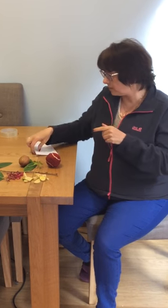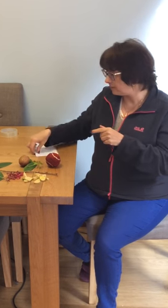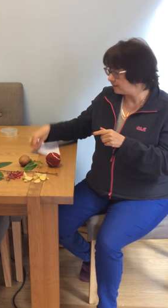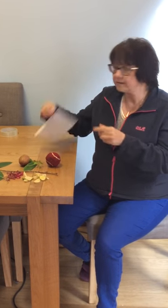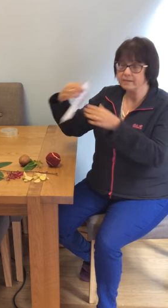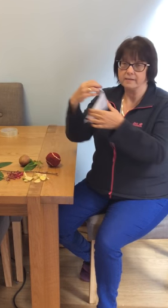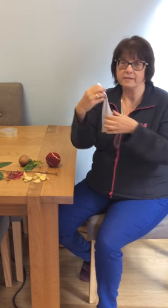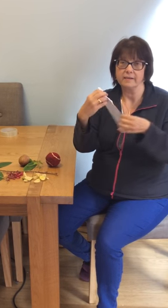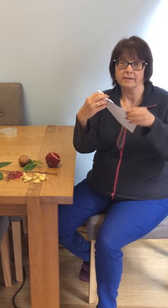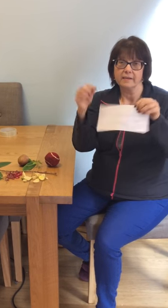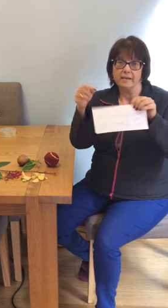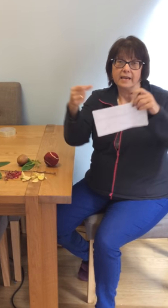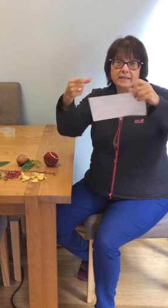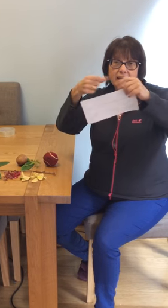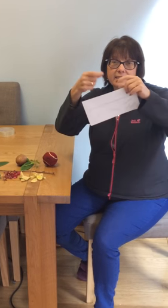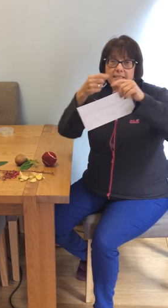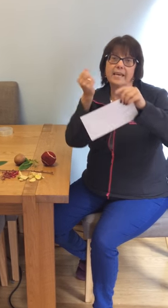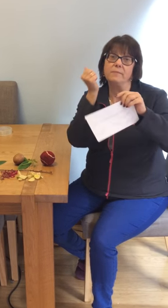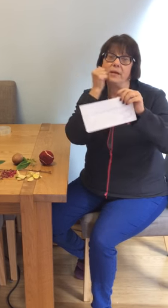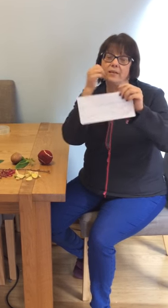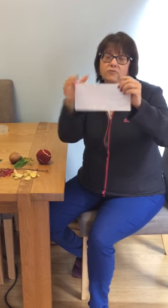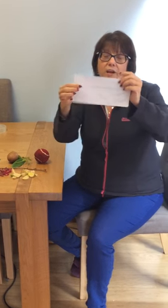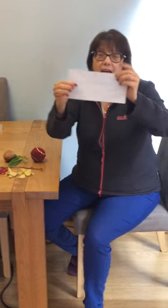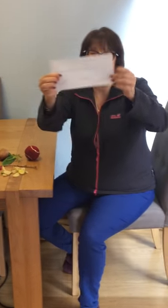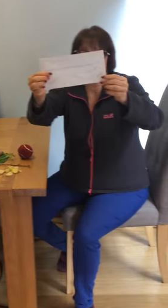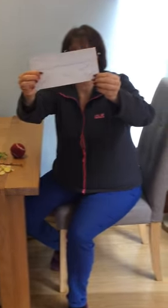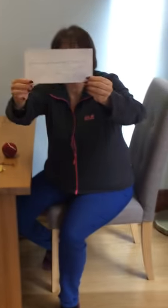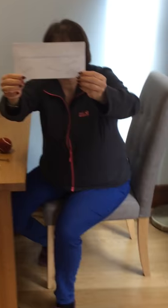and that's his email address.